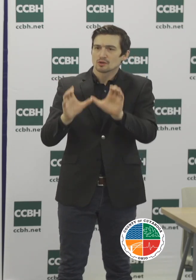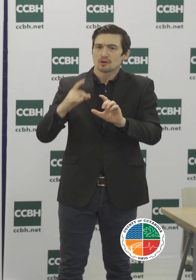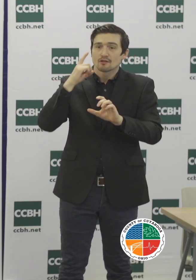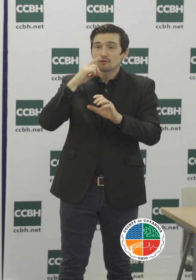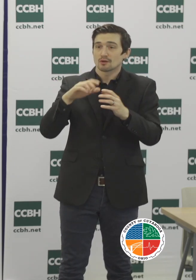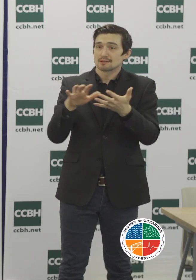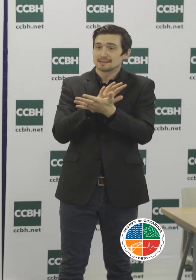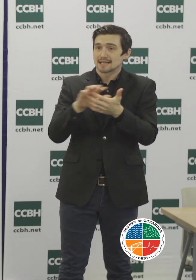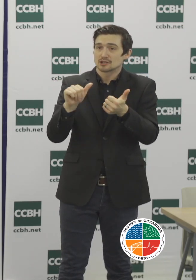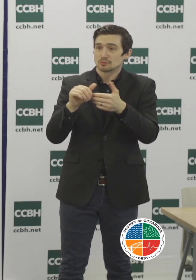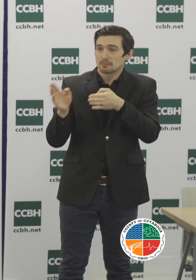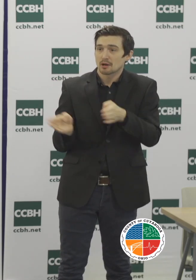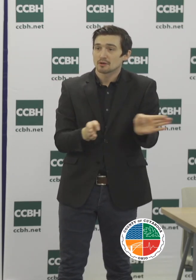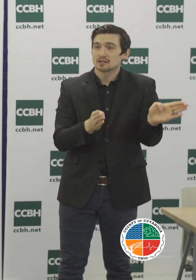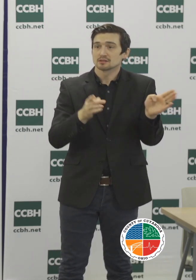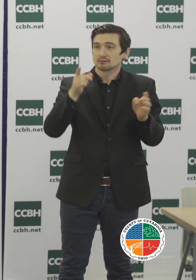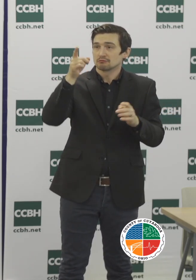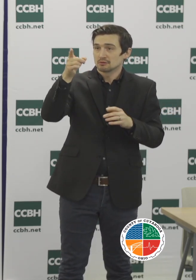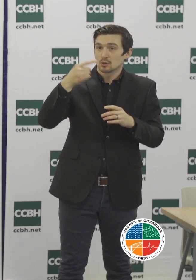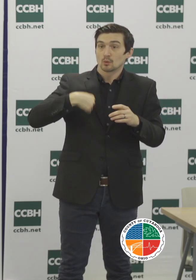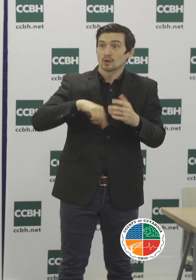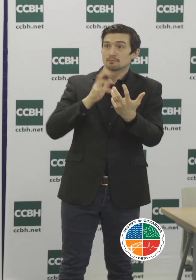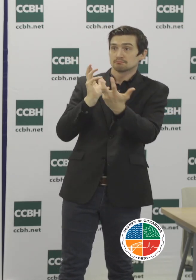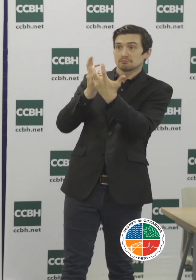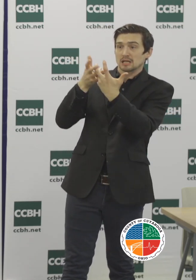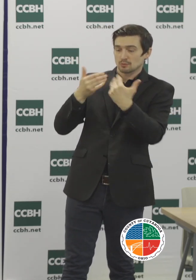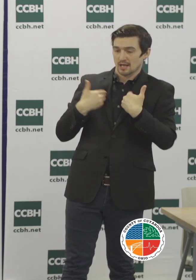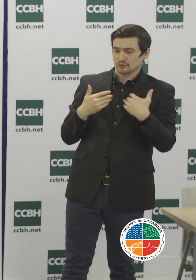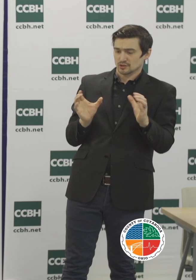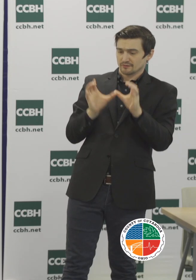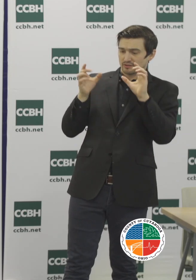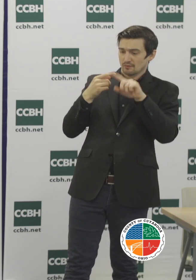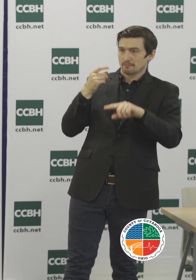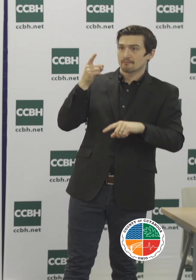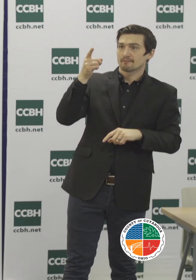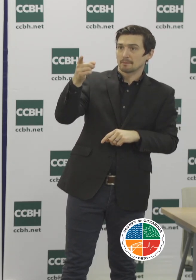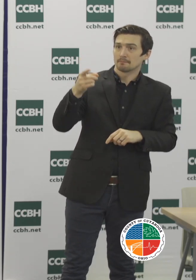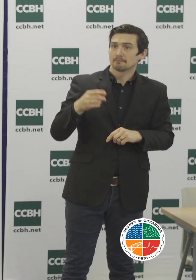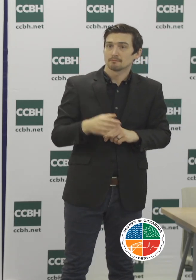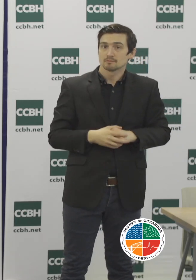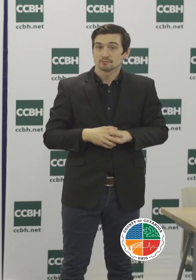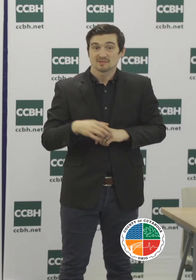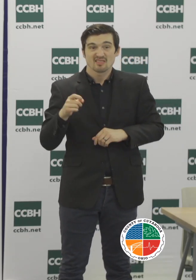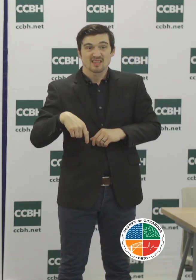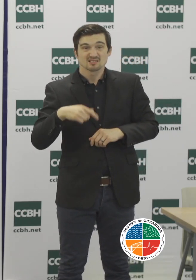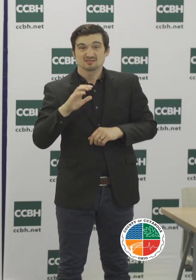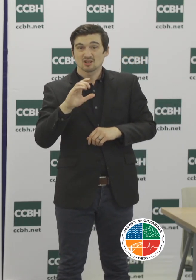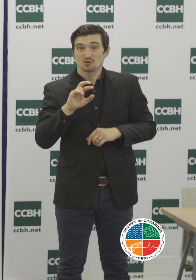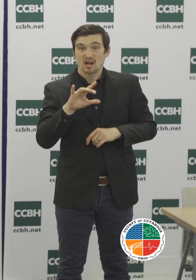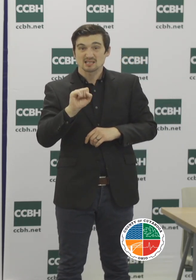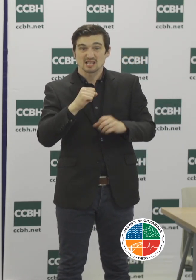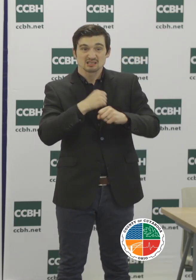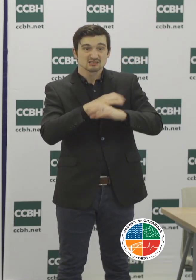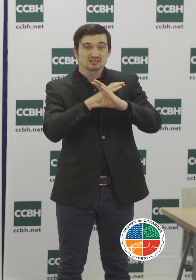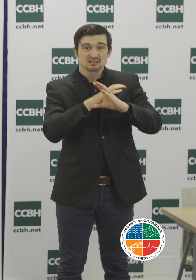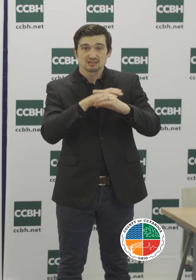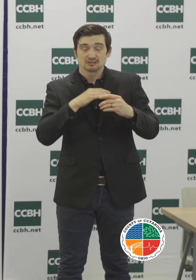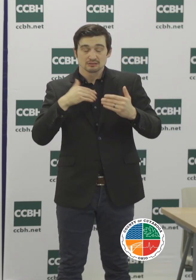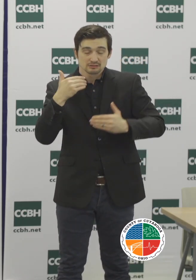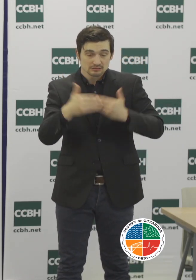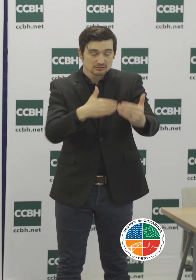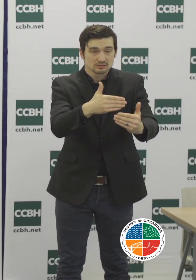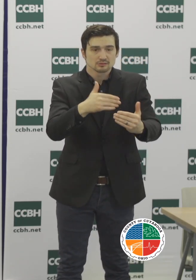disaster preparedness programs throughout the country. As this crisis unfolds and we